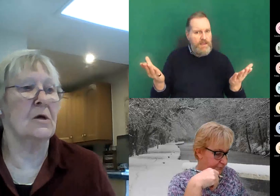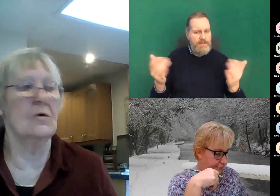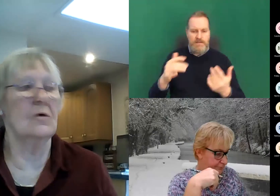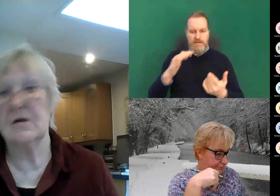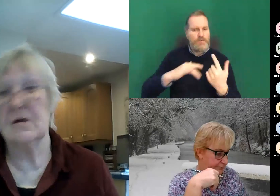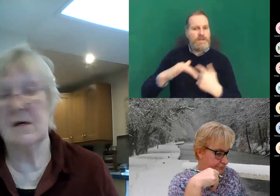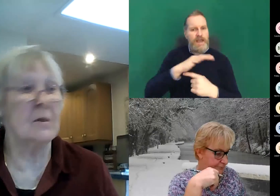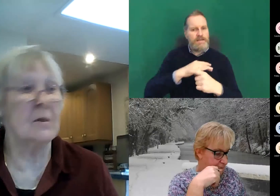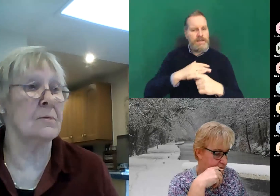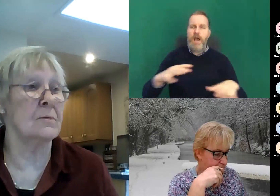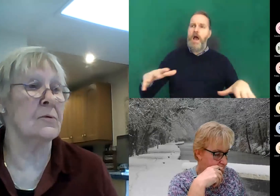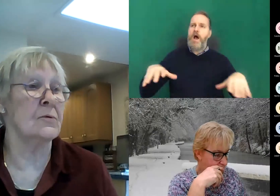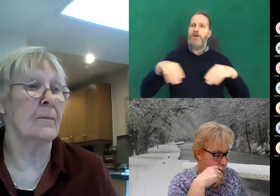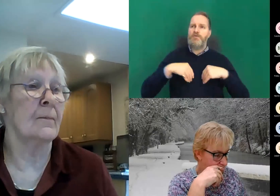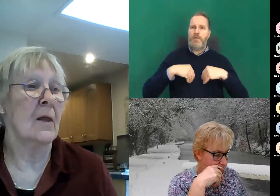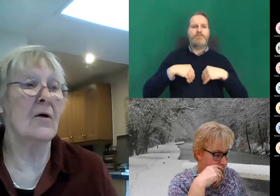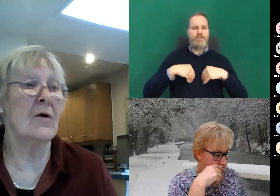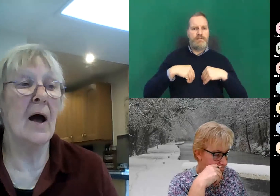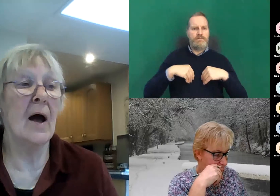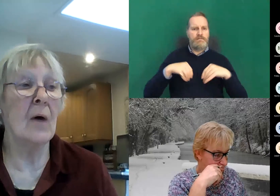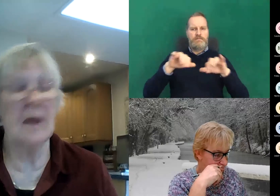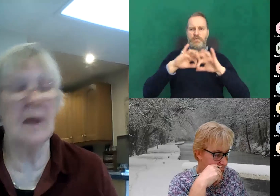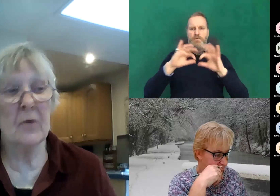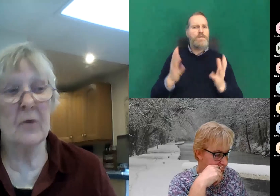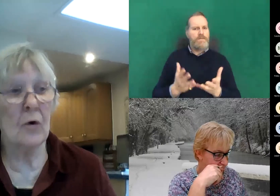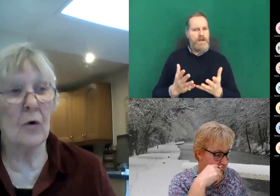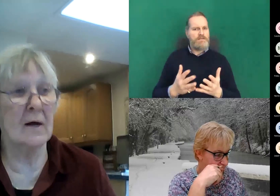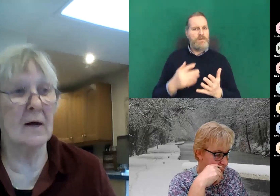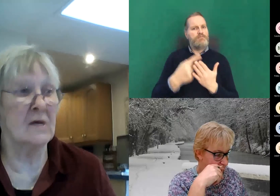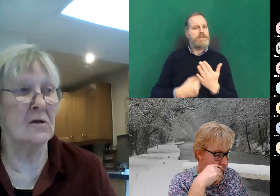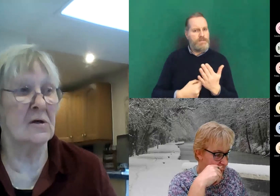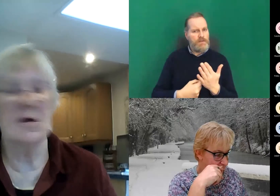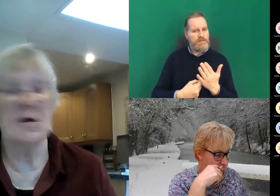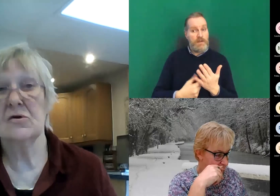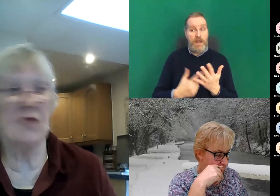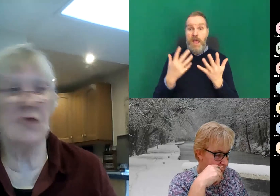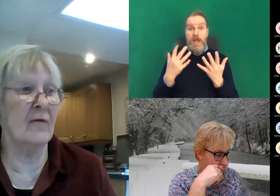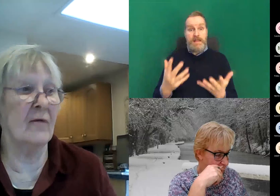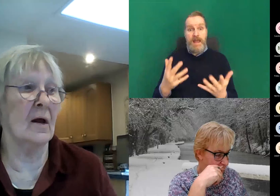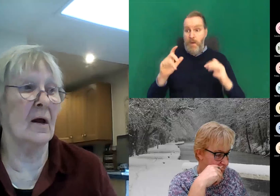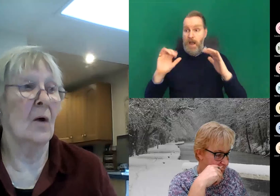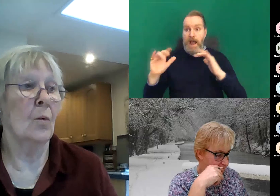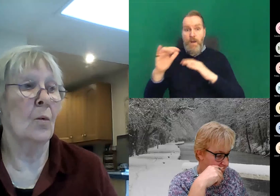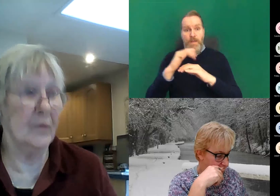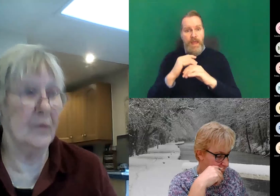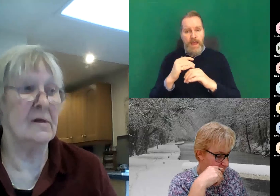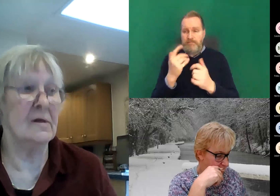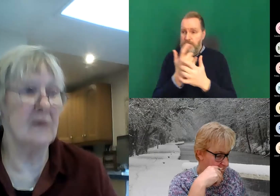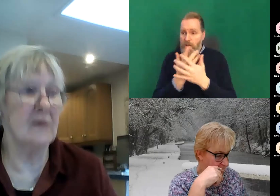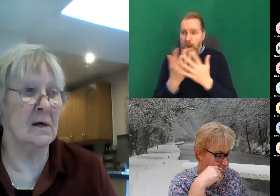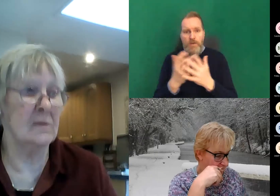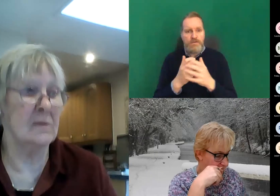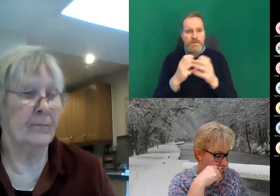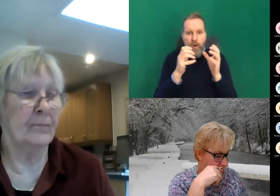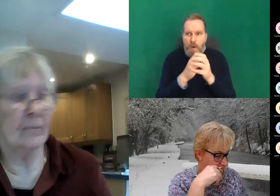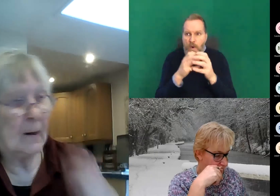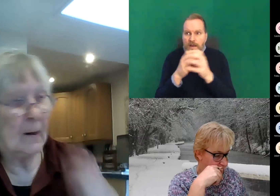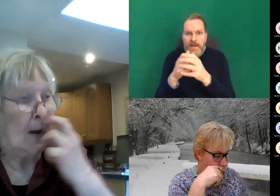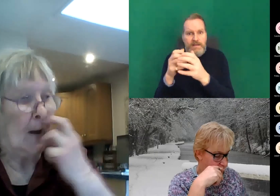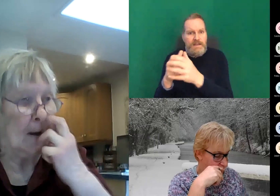society adopting universalist principles. There are now a number of organisations striving with these